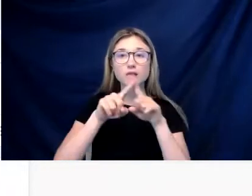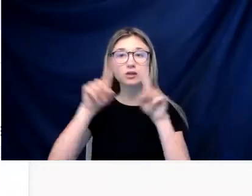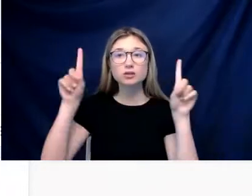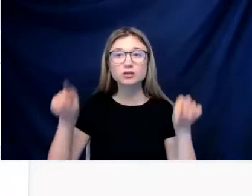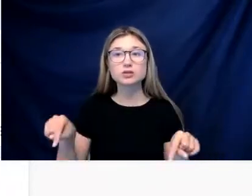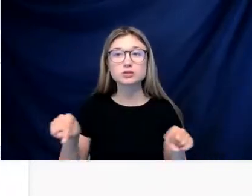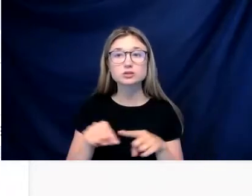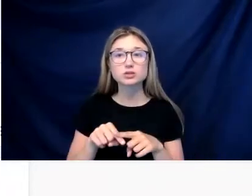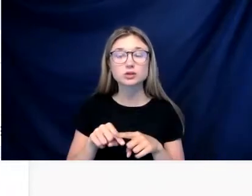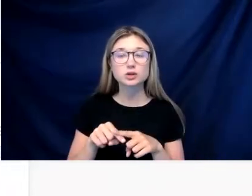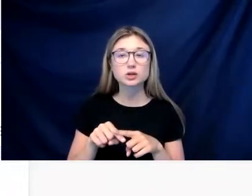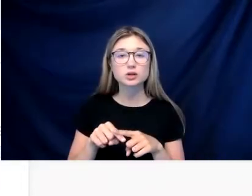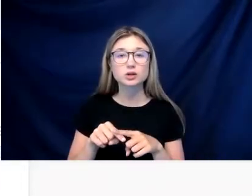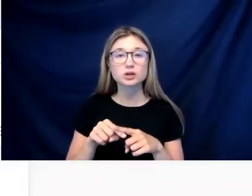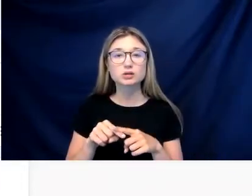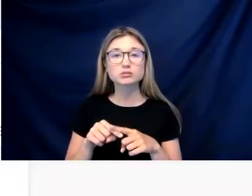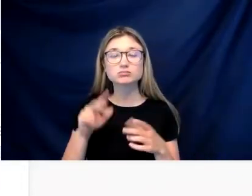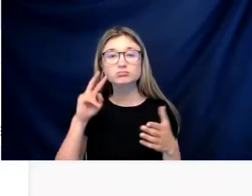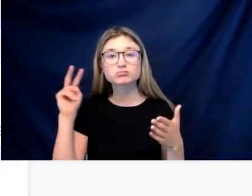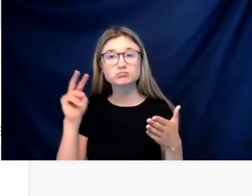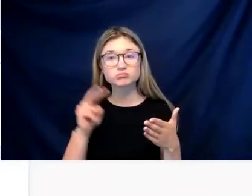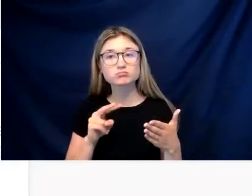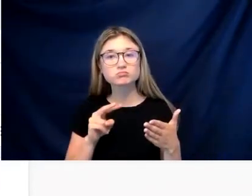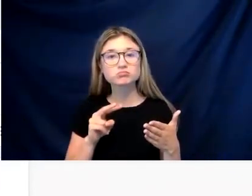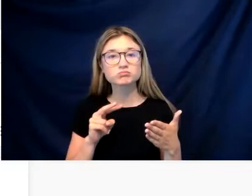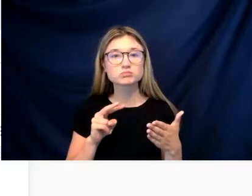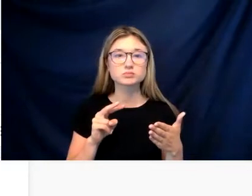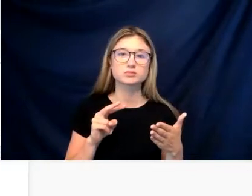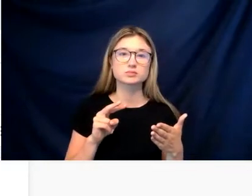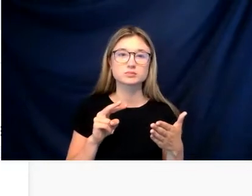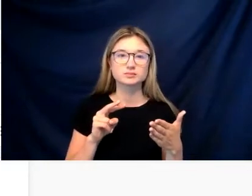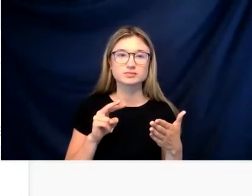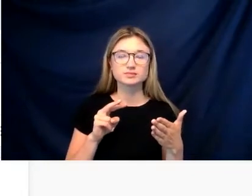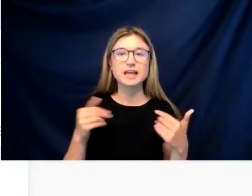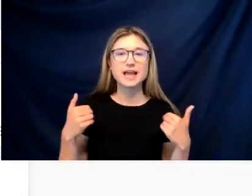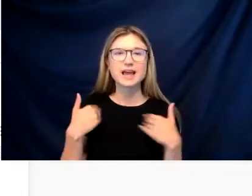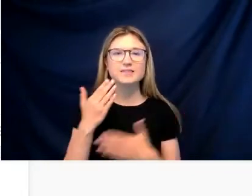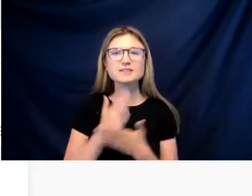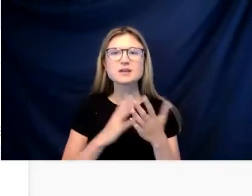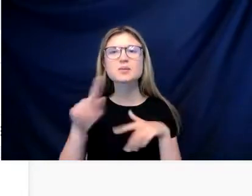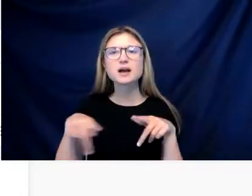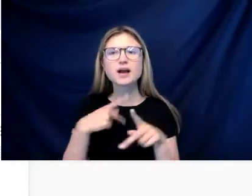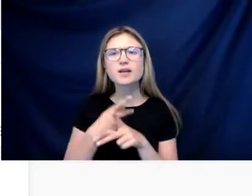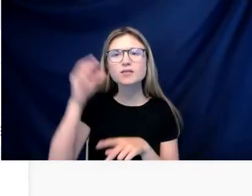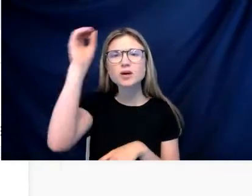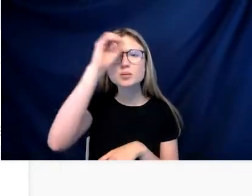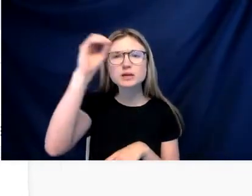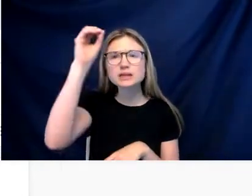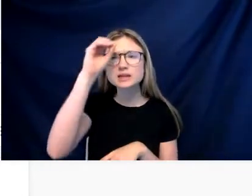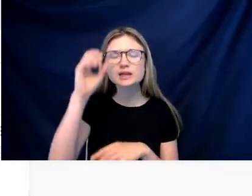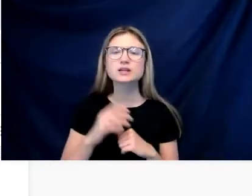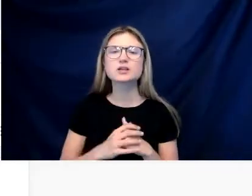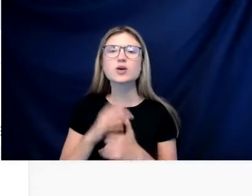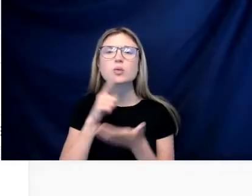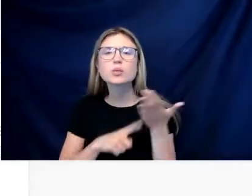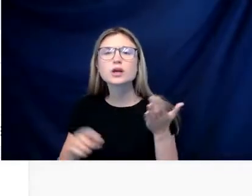please take a look and just have some kind of opinions on what you think. We're